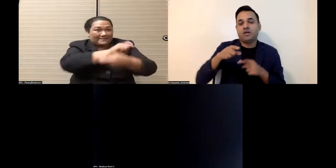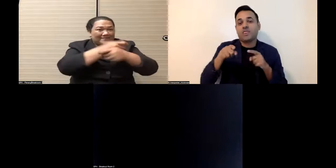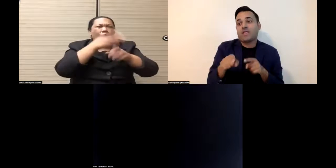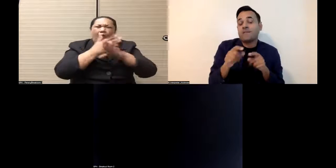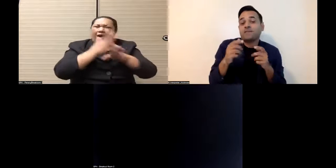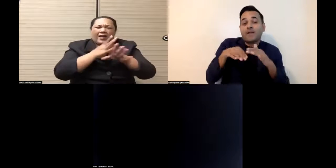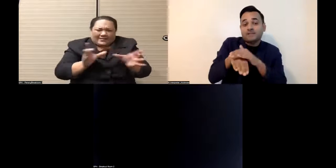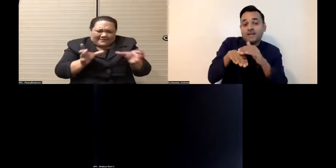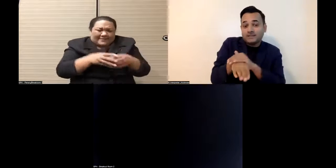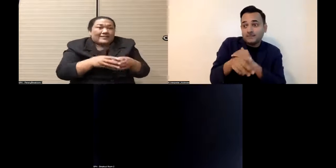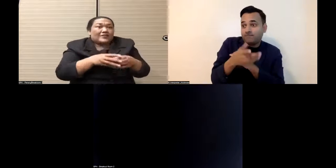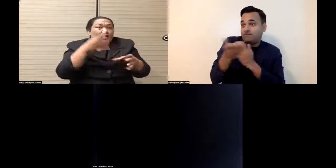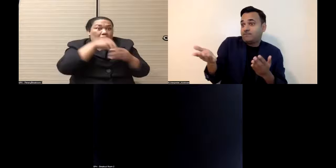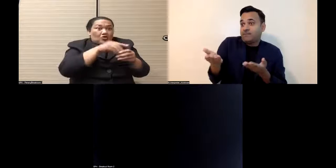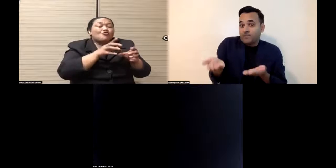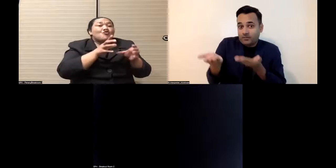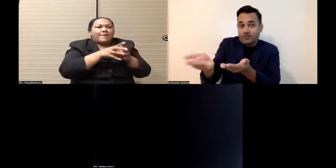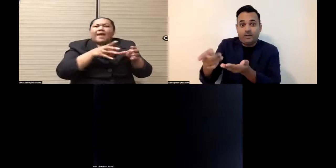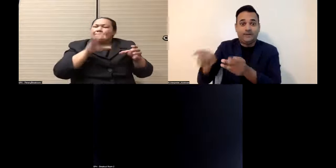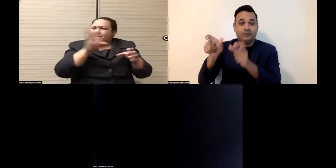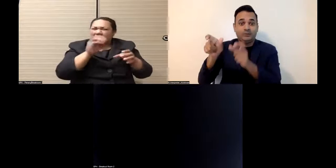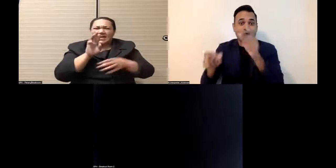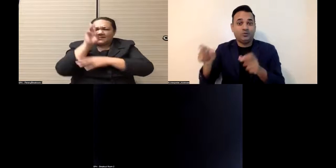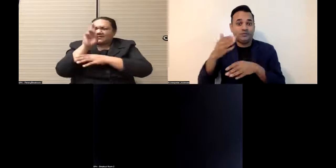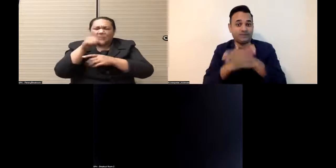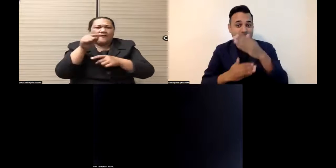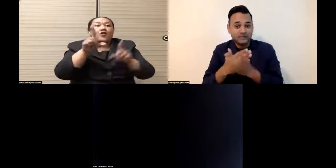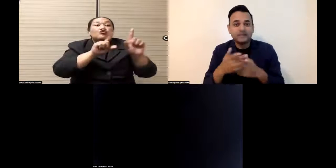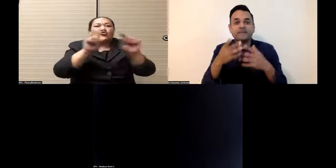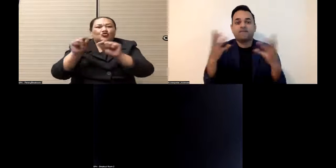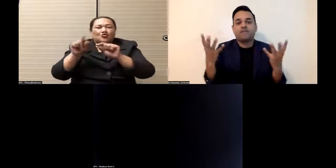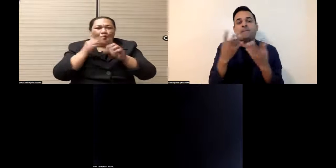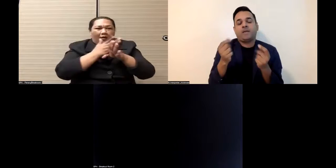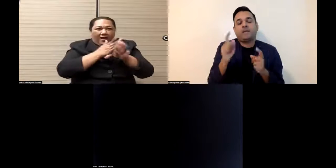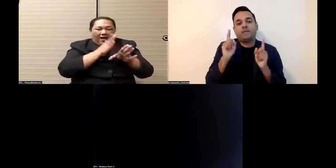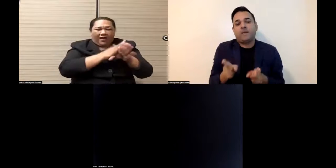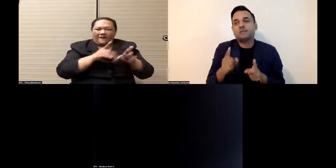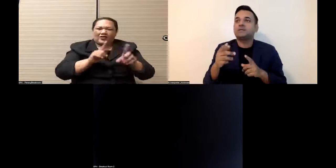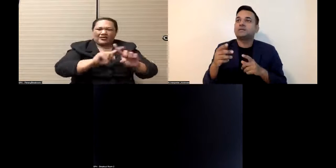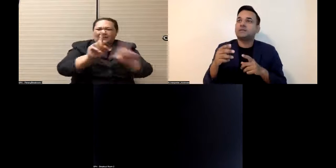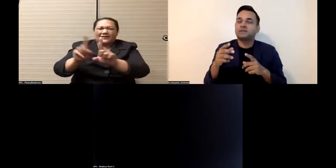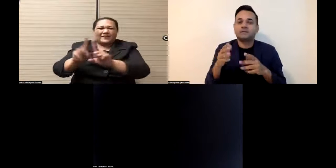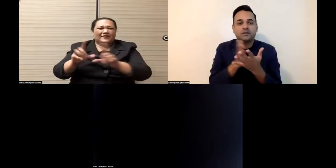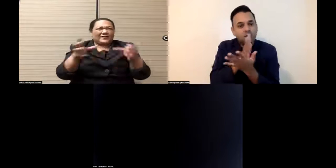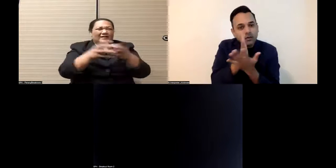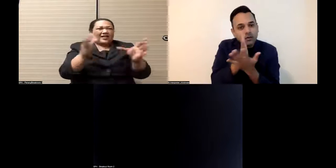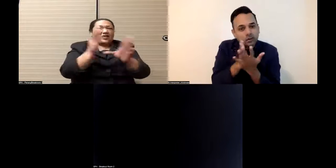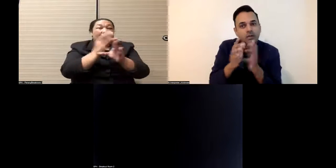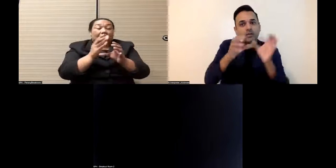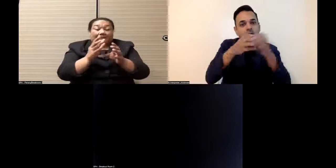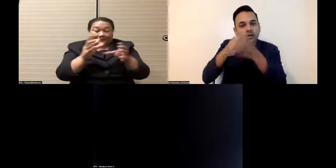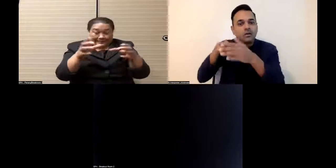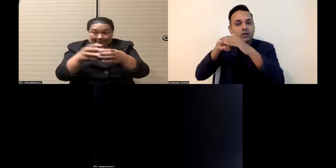from respective sectors and agencies to collaboratively develop and implement required actions. We were